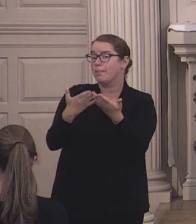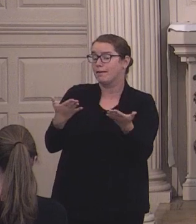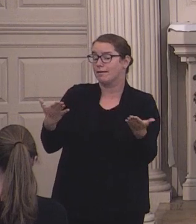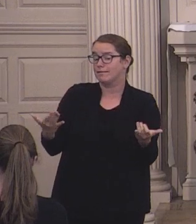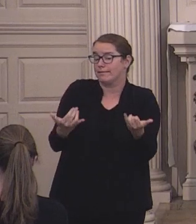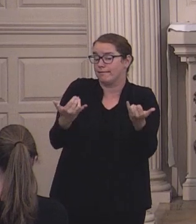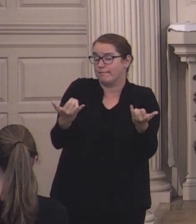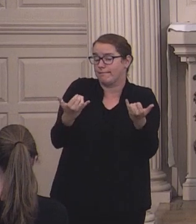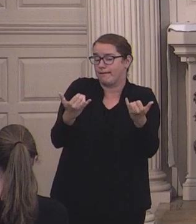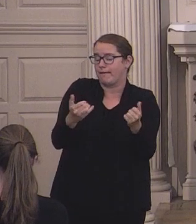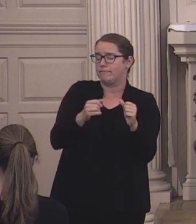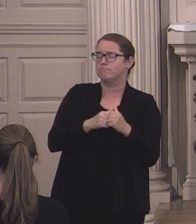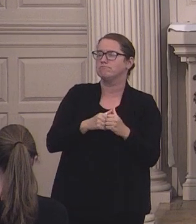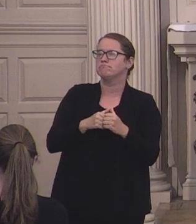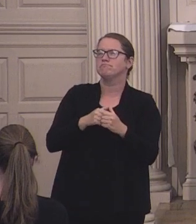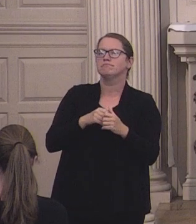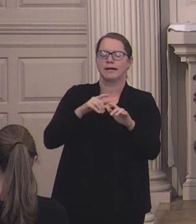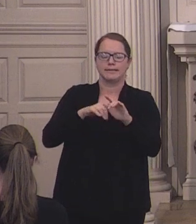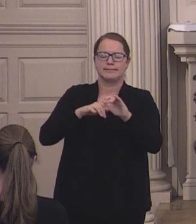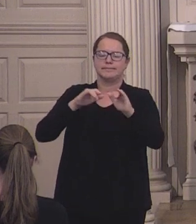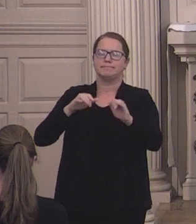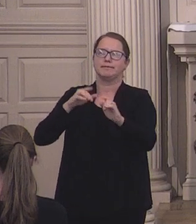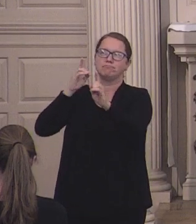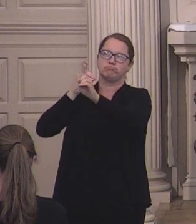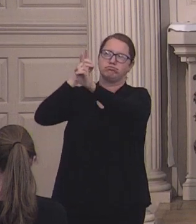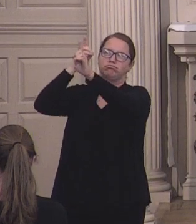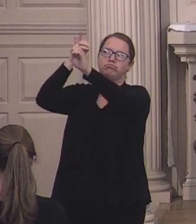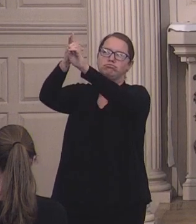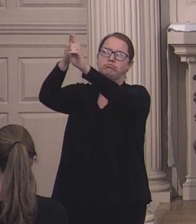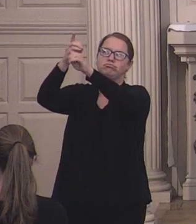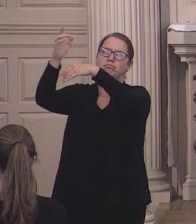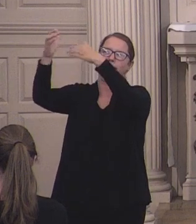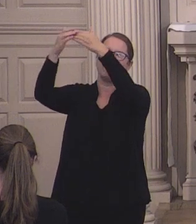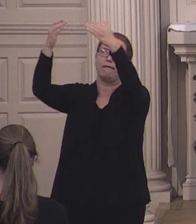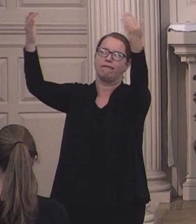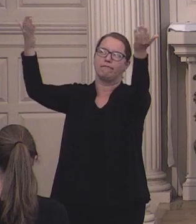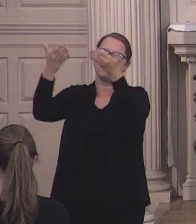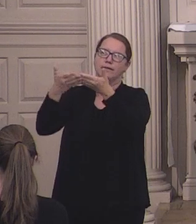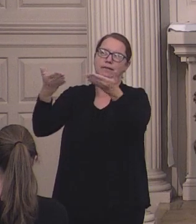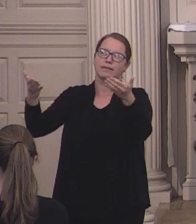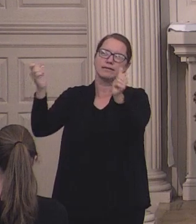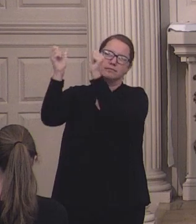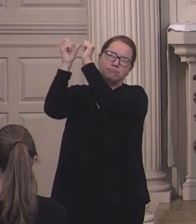fast even now to those that ever endure.